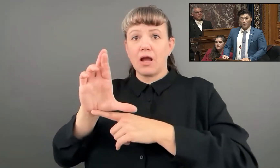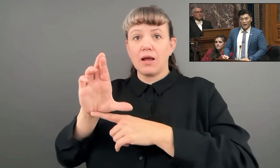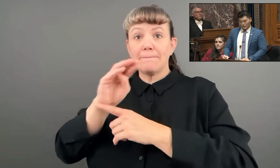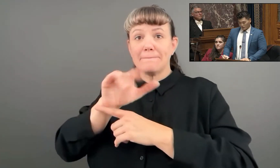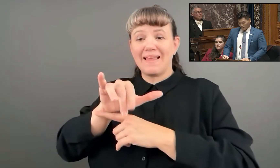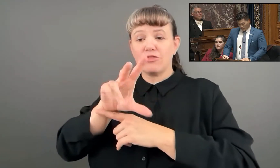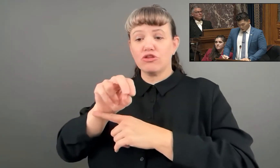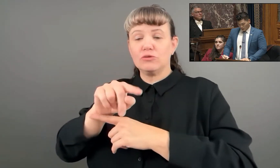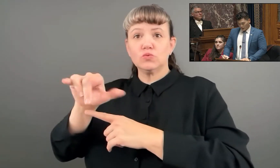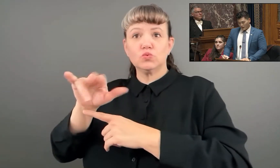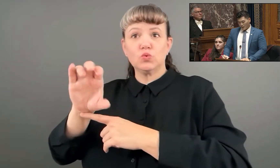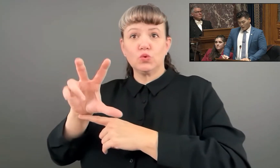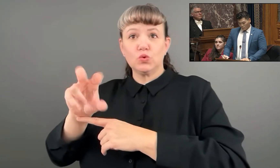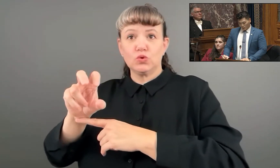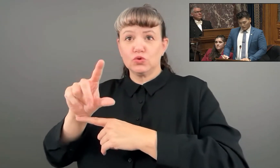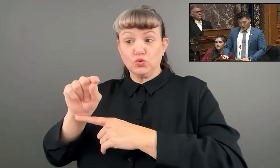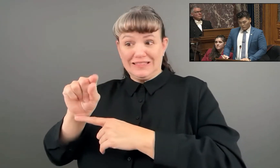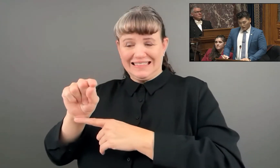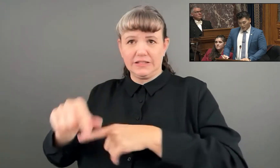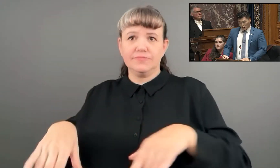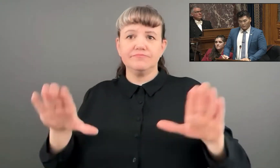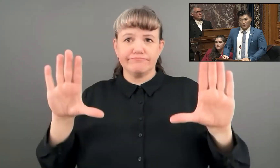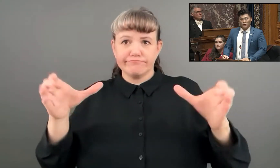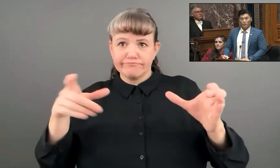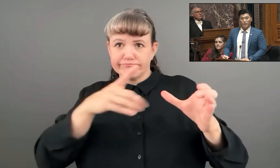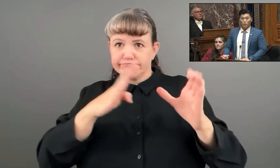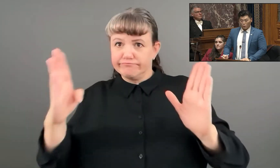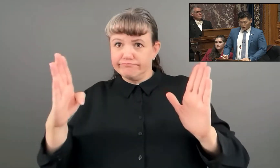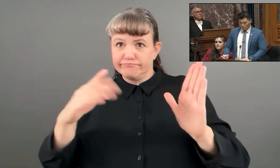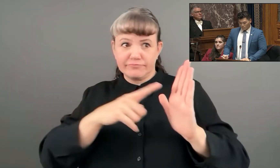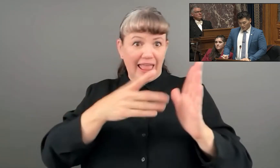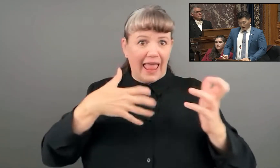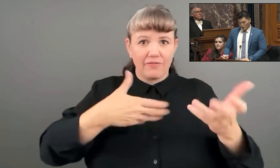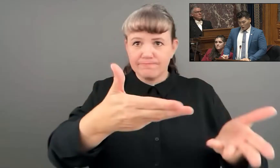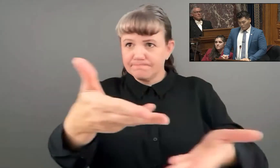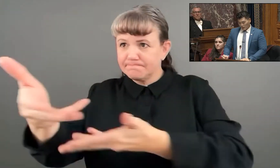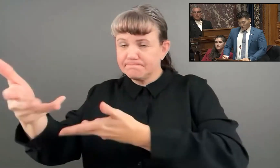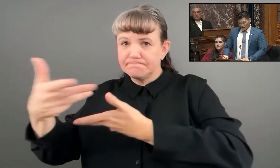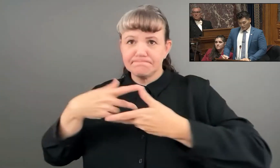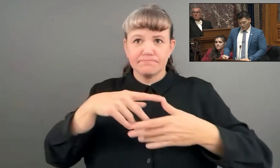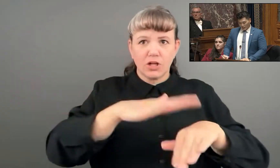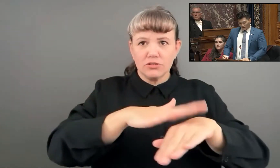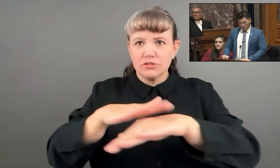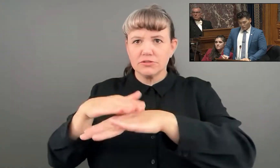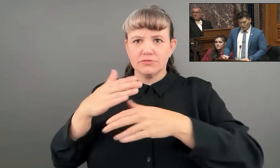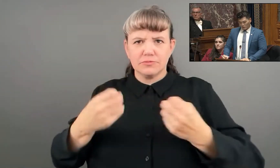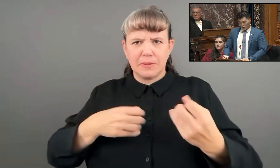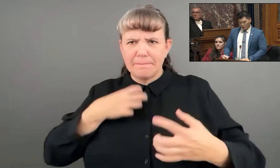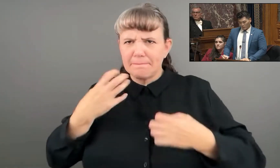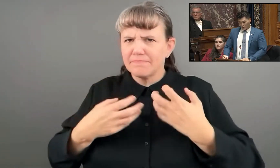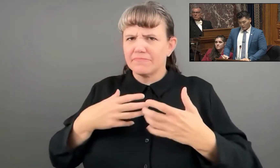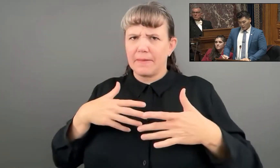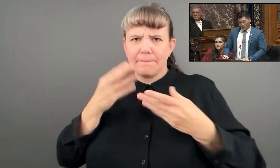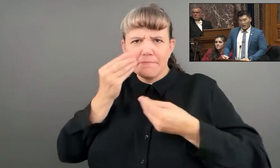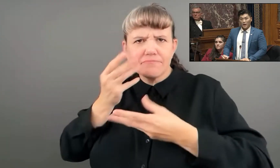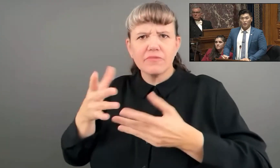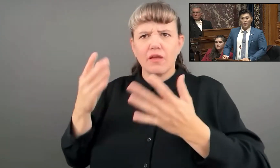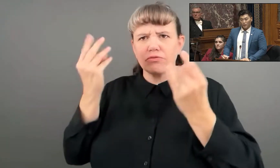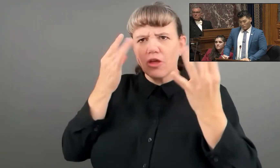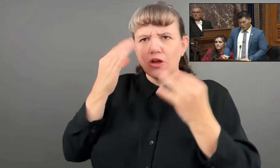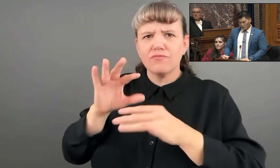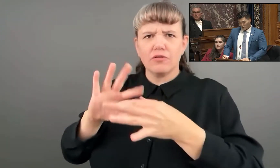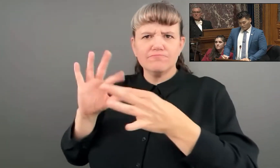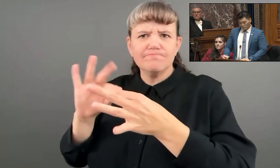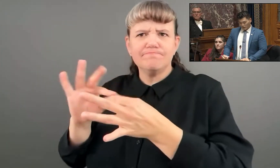and passionate input on a range of issues. In total, our committee visited 11 communities across BC,